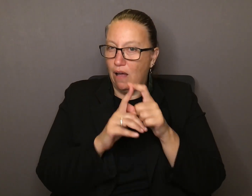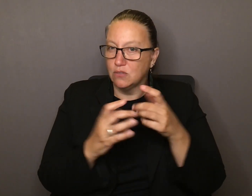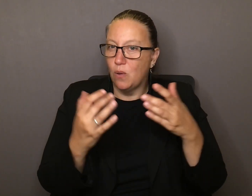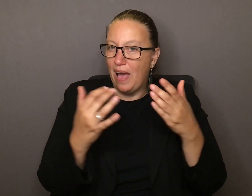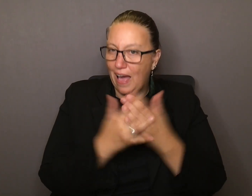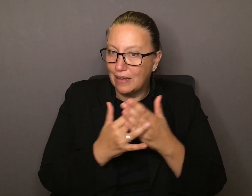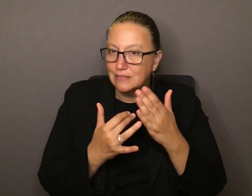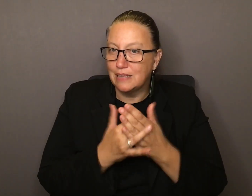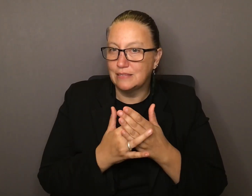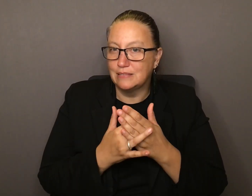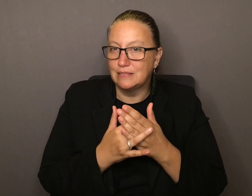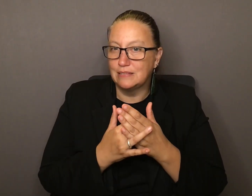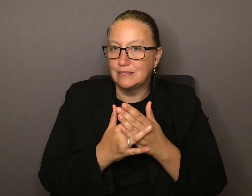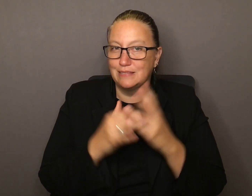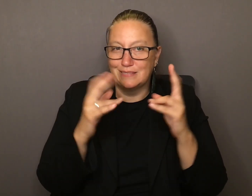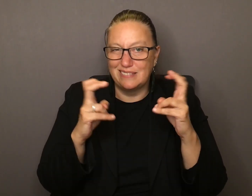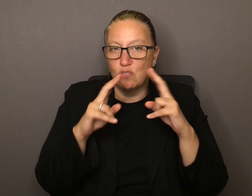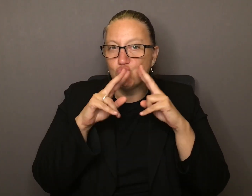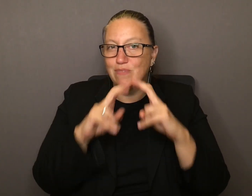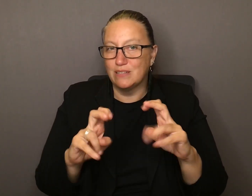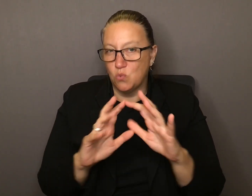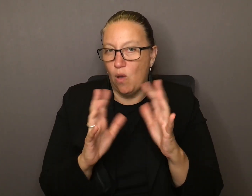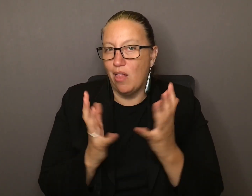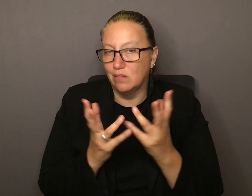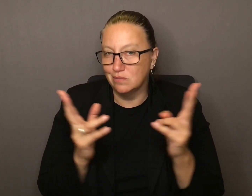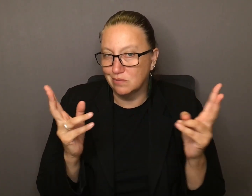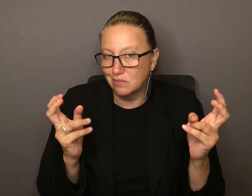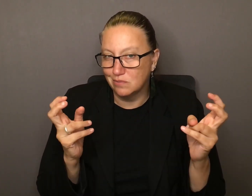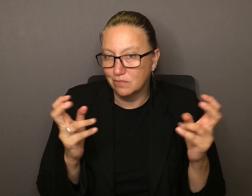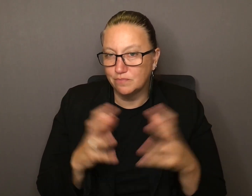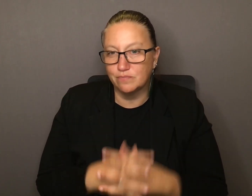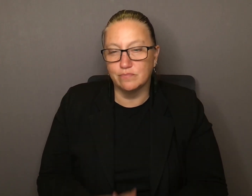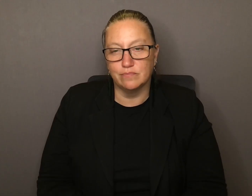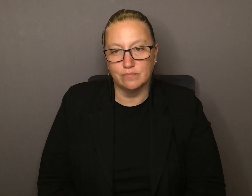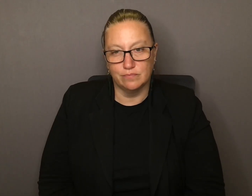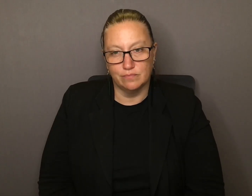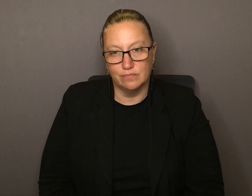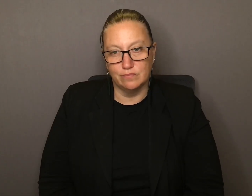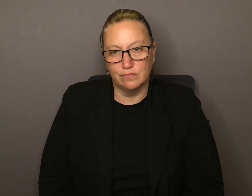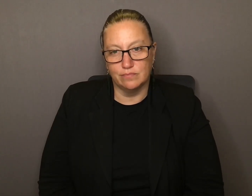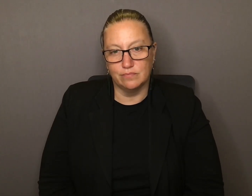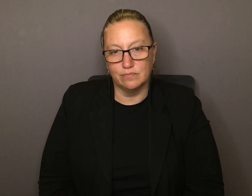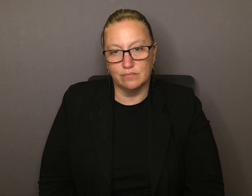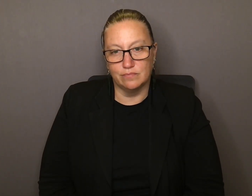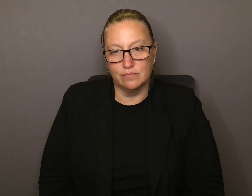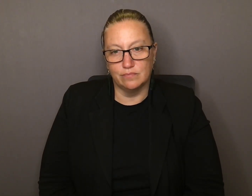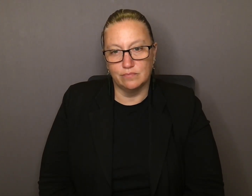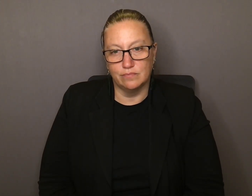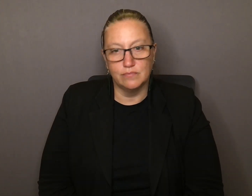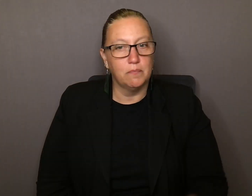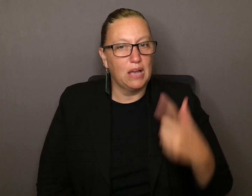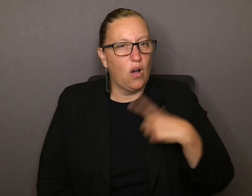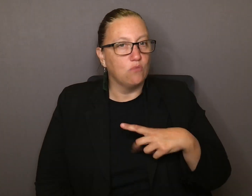the research world, let's just put it, because of the non-accessibility or